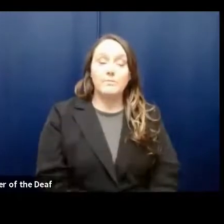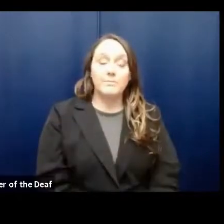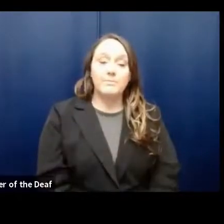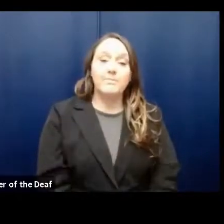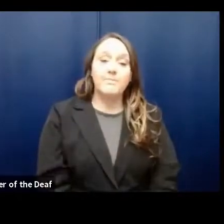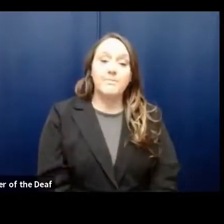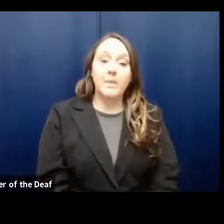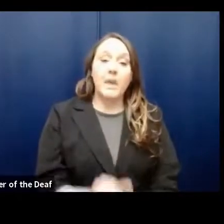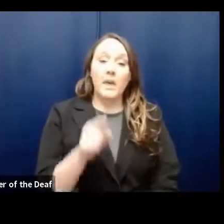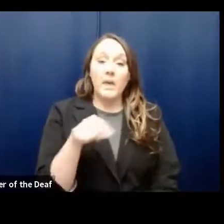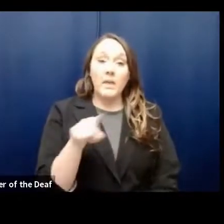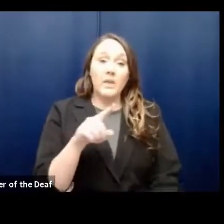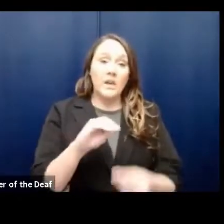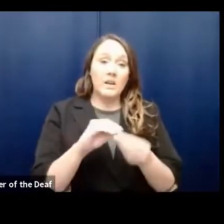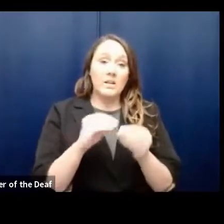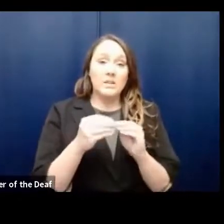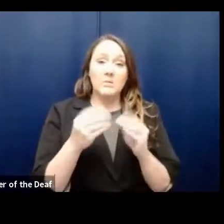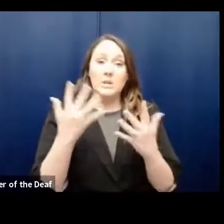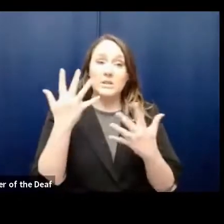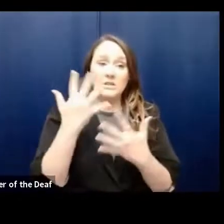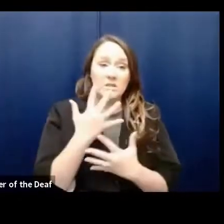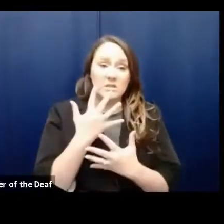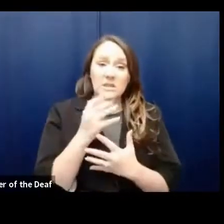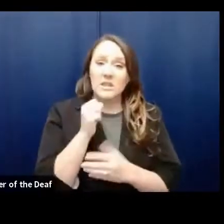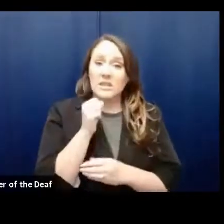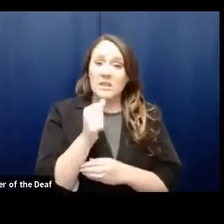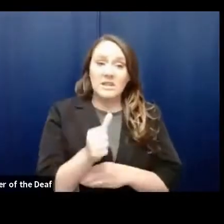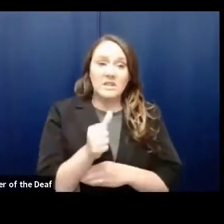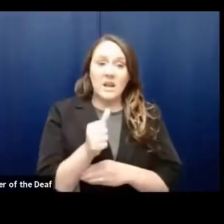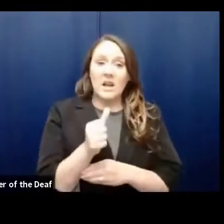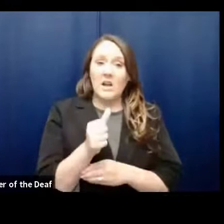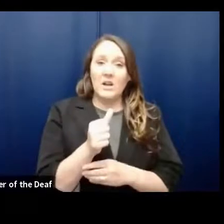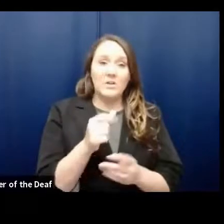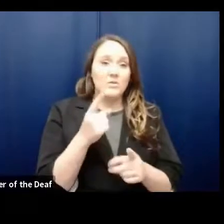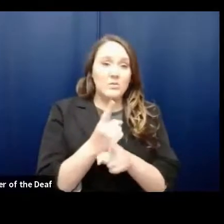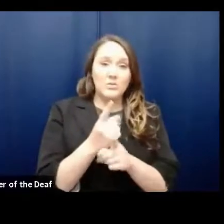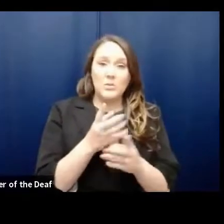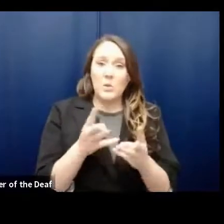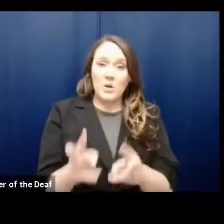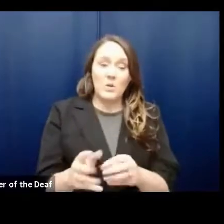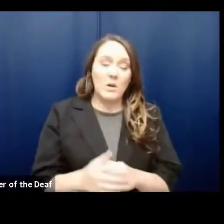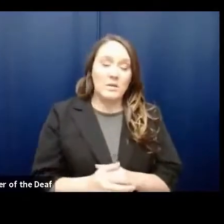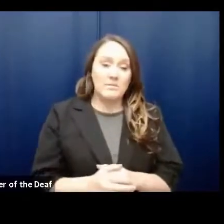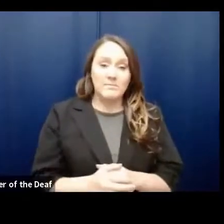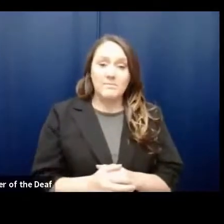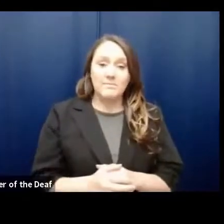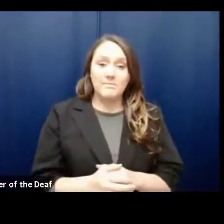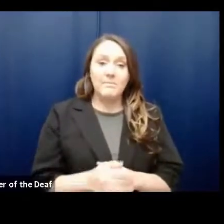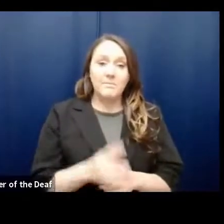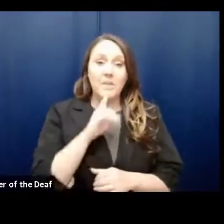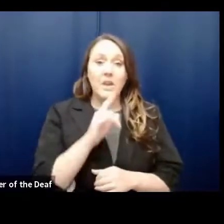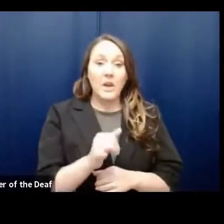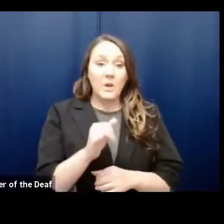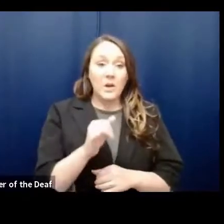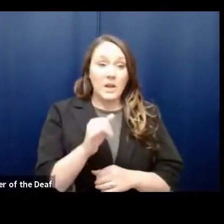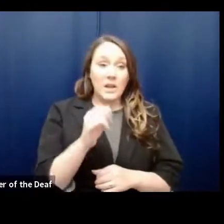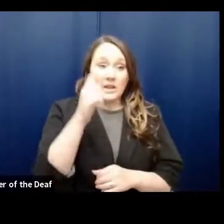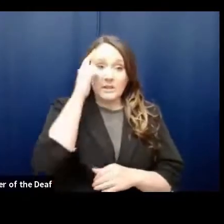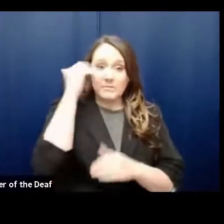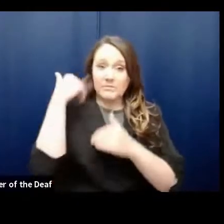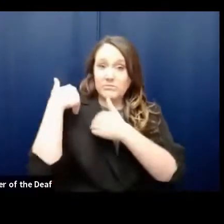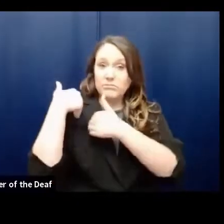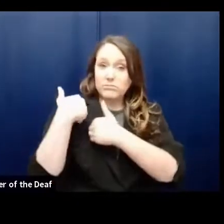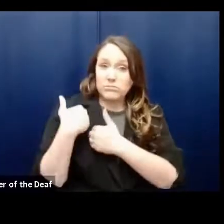These numbers are grim and not going in the right direction. And it's up to us as a community